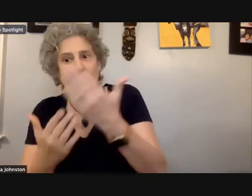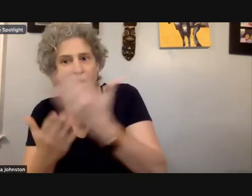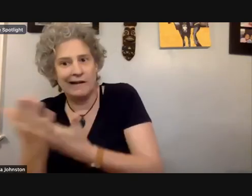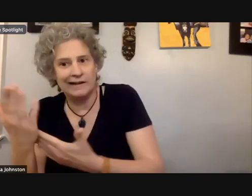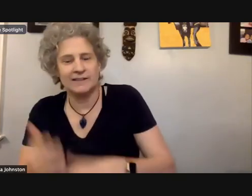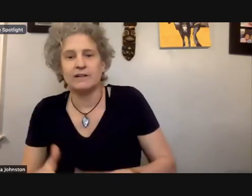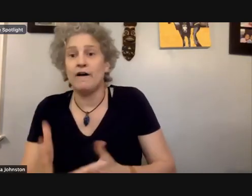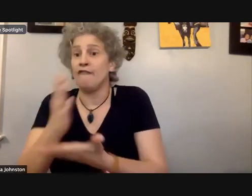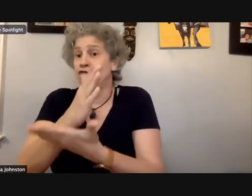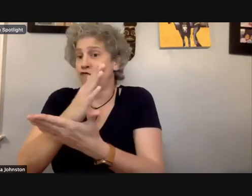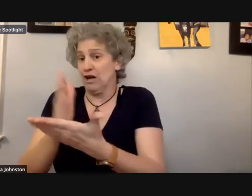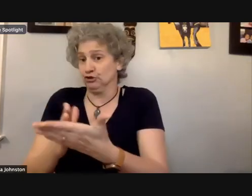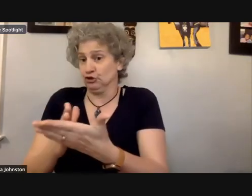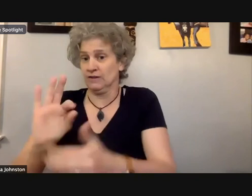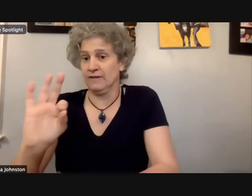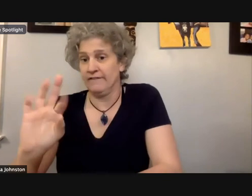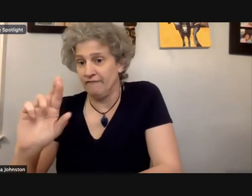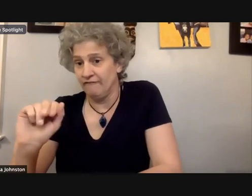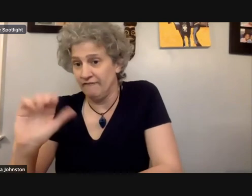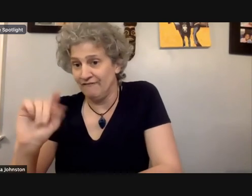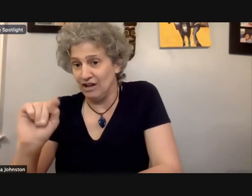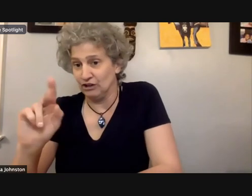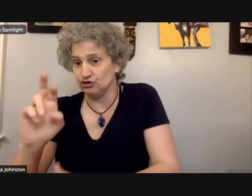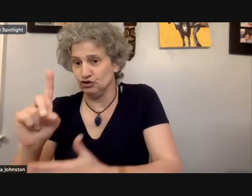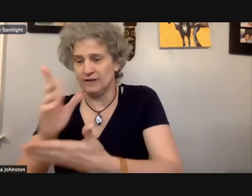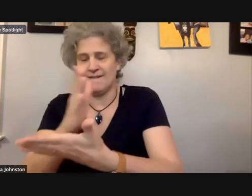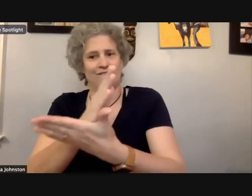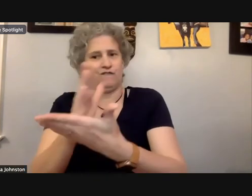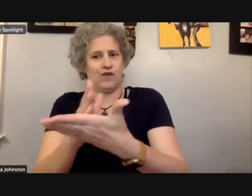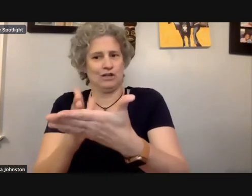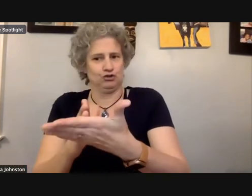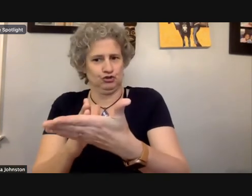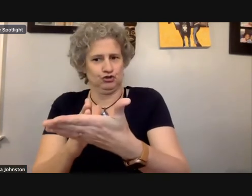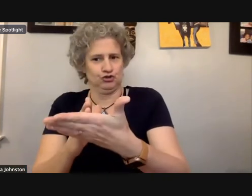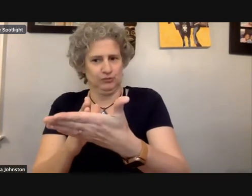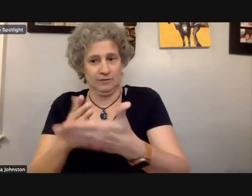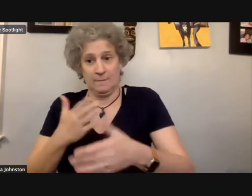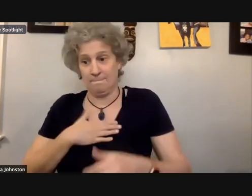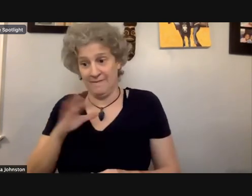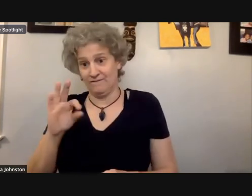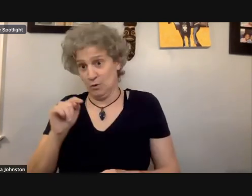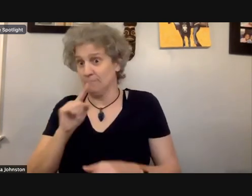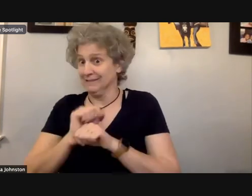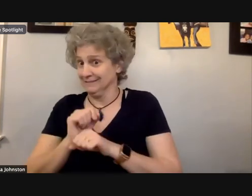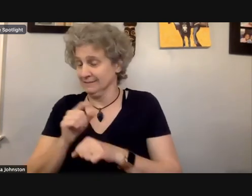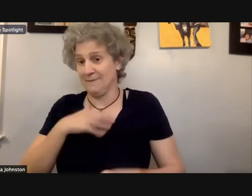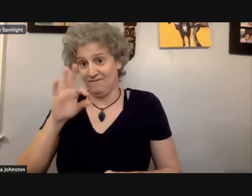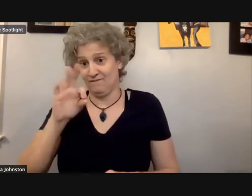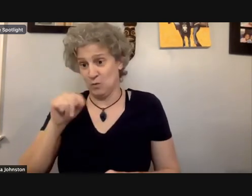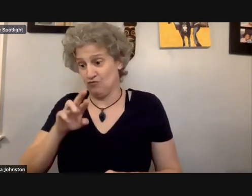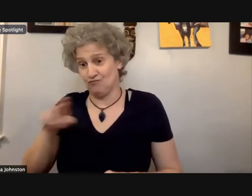a broken hand, a fracture. So a little bit different than break. So fracture looks like this.